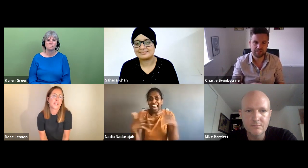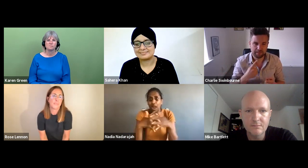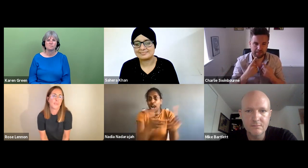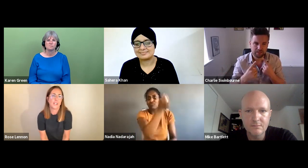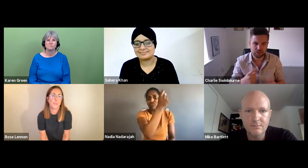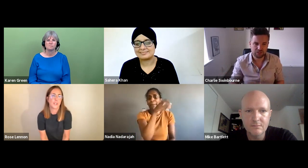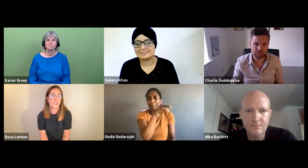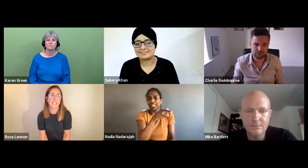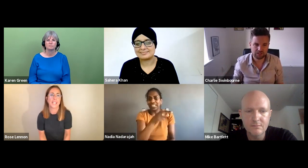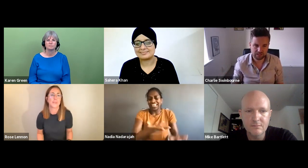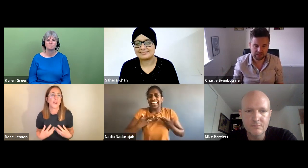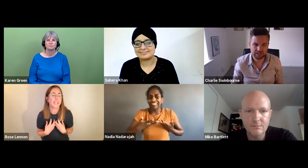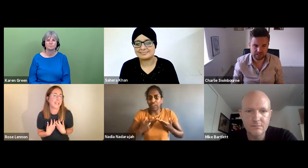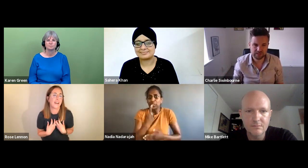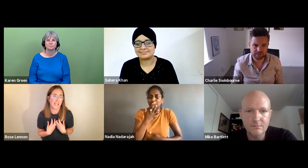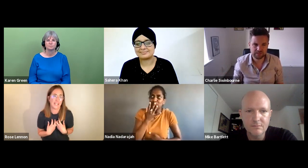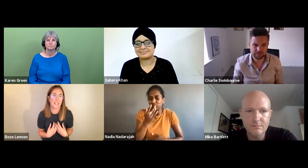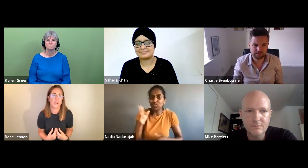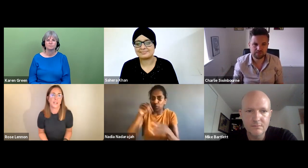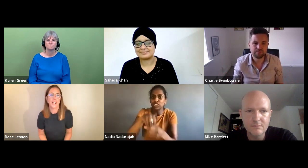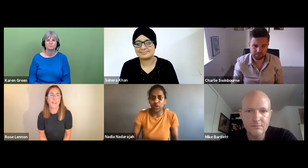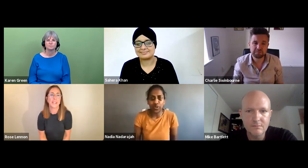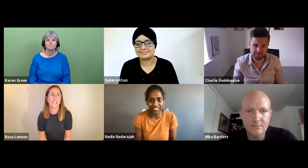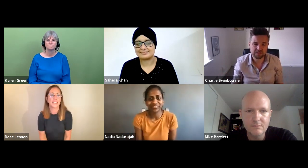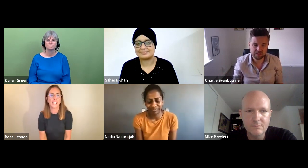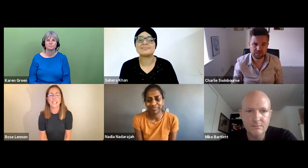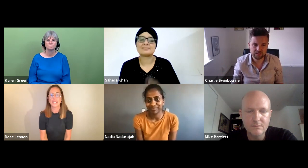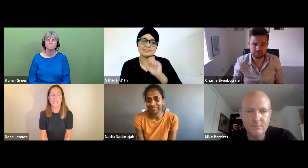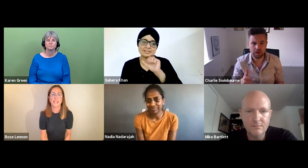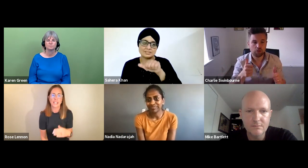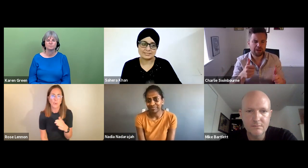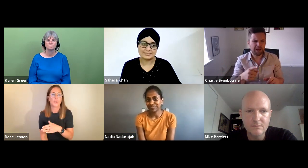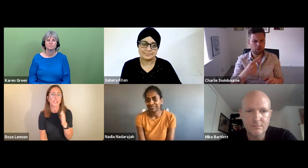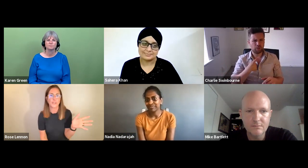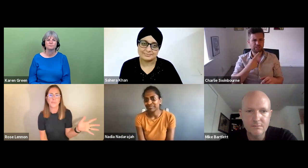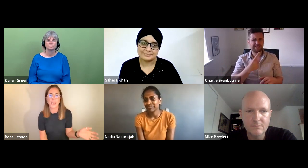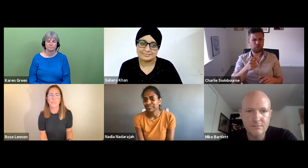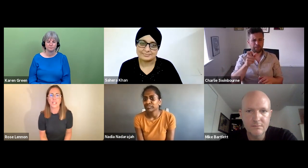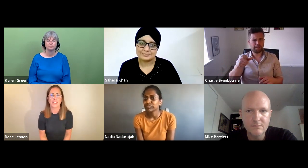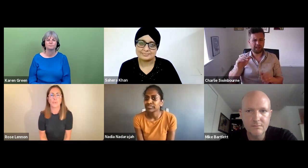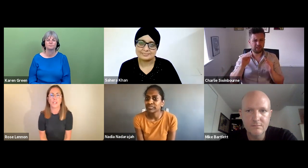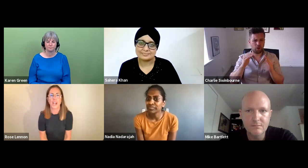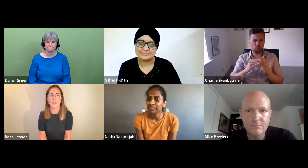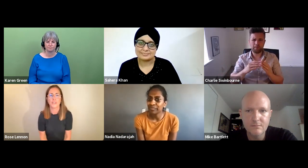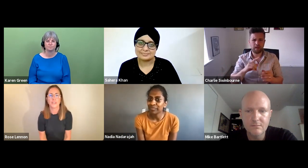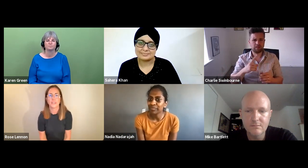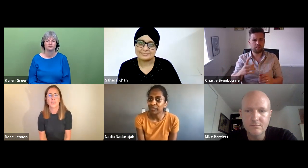there's brilliant opportunities, and that's where I started. So I think it's important to go from there, but then branch out.